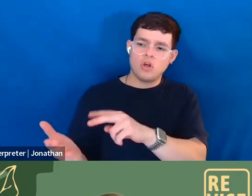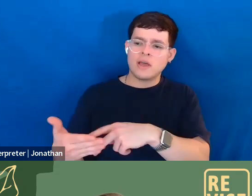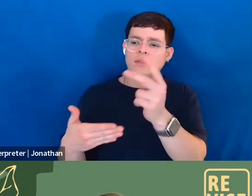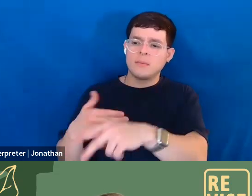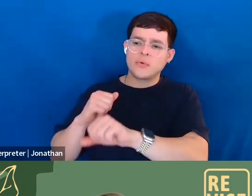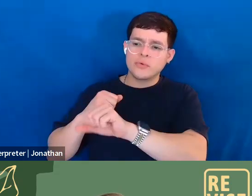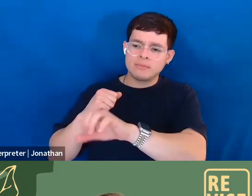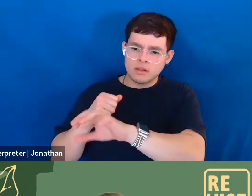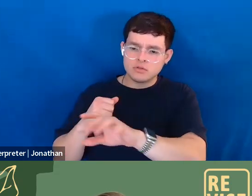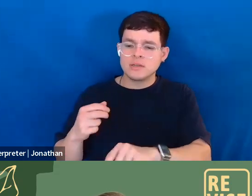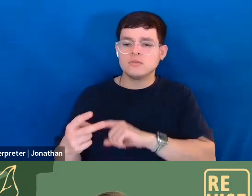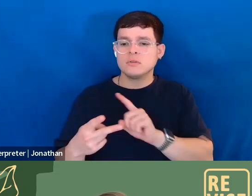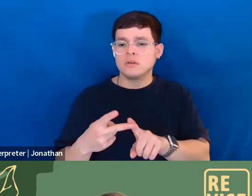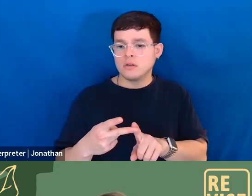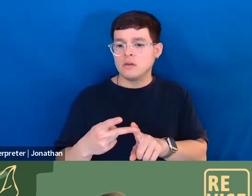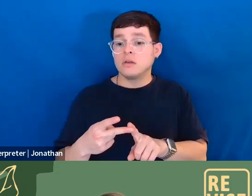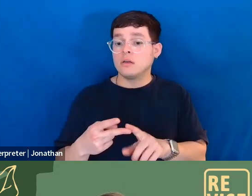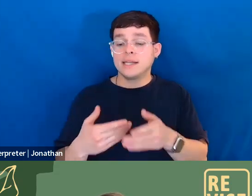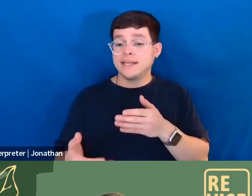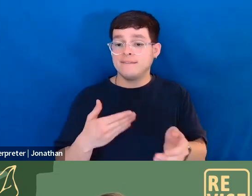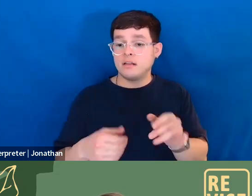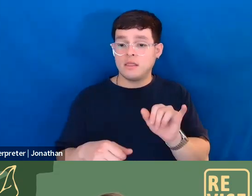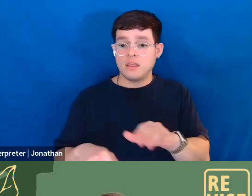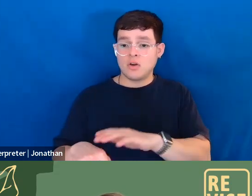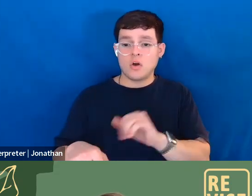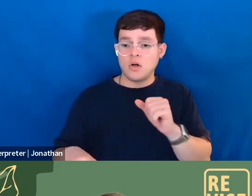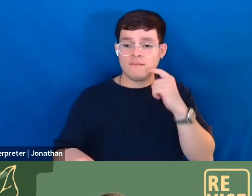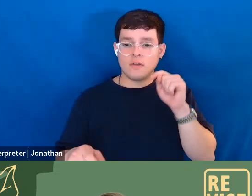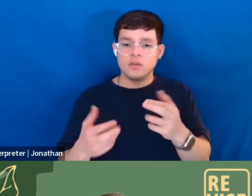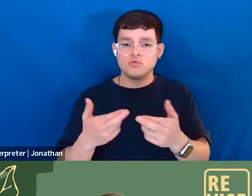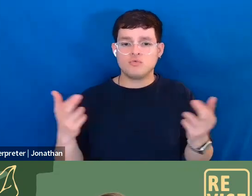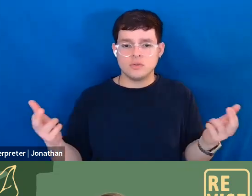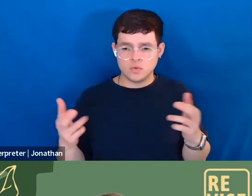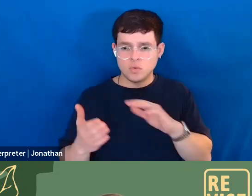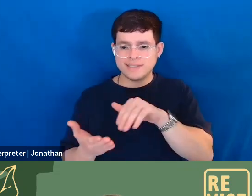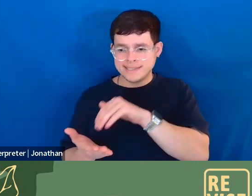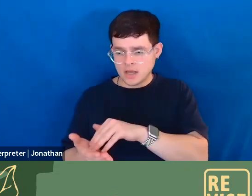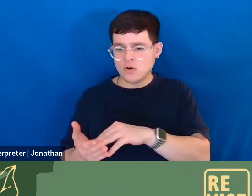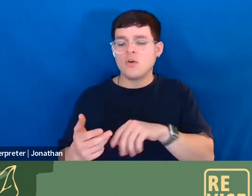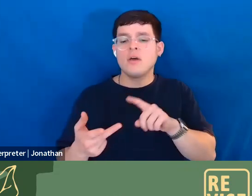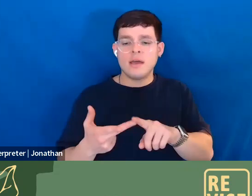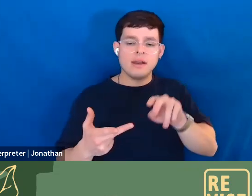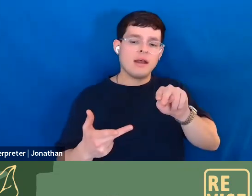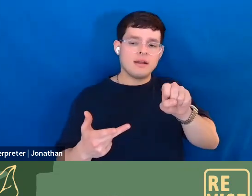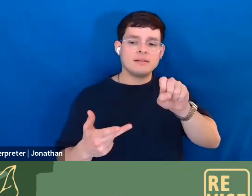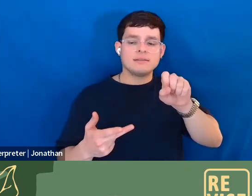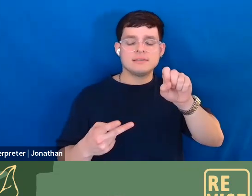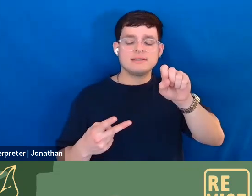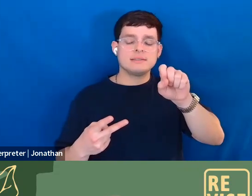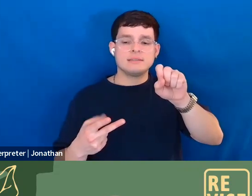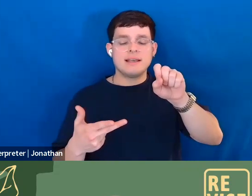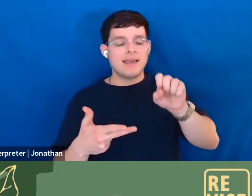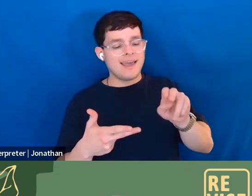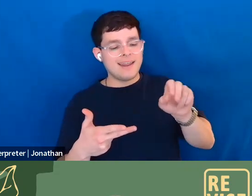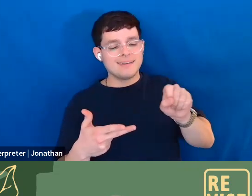solicitation and even the call for this resource center, as well as the NSF strategic plan. Okay,